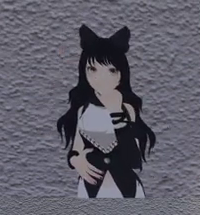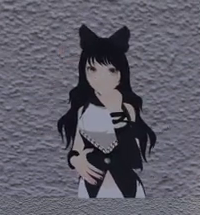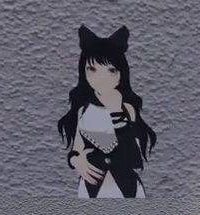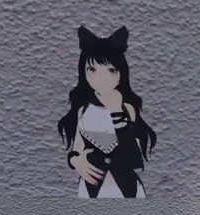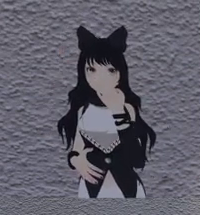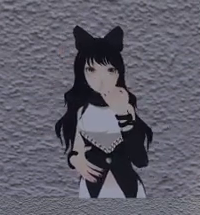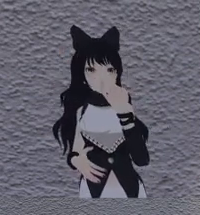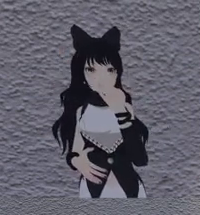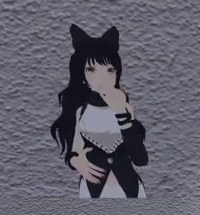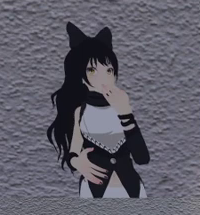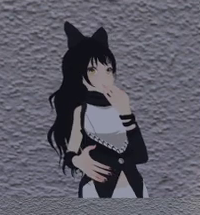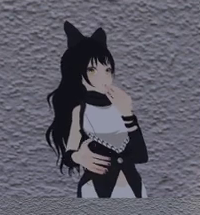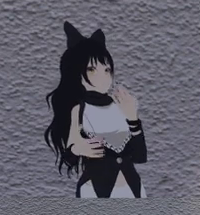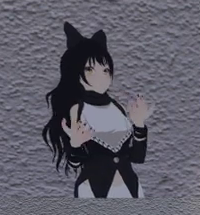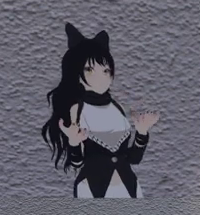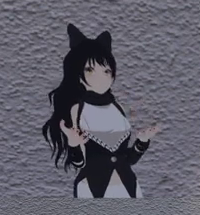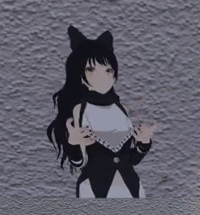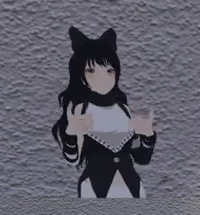Food and eat. Same.